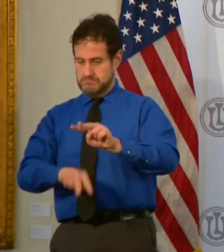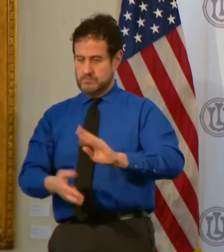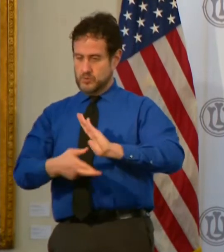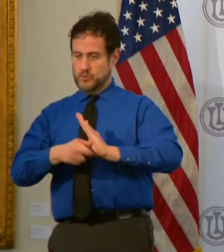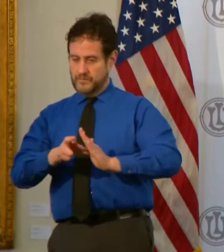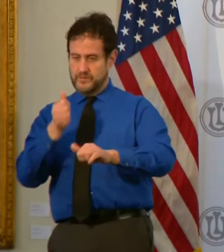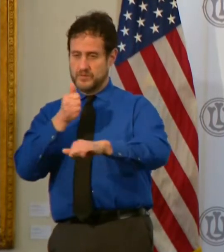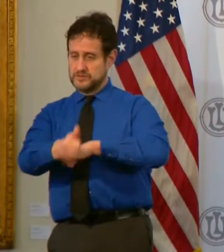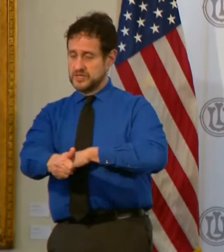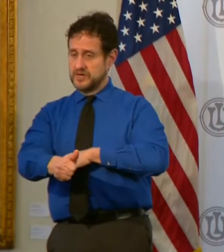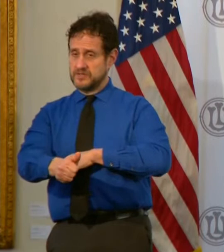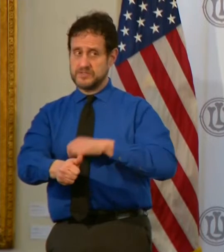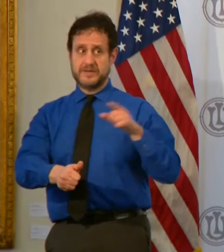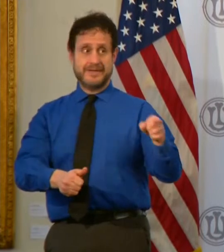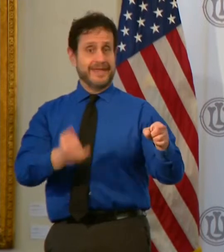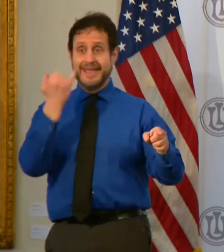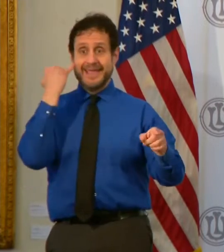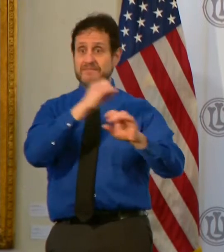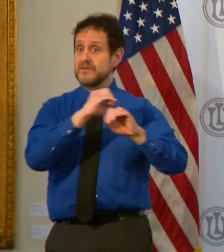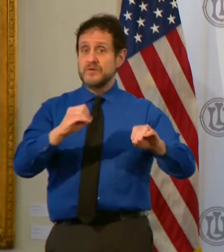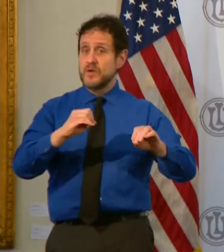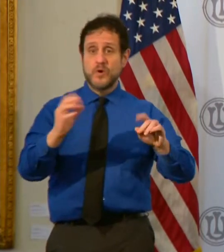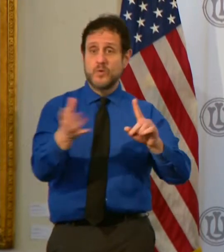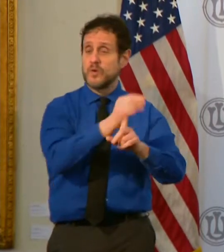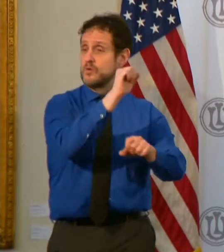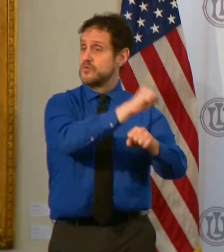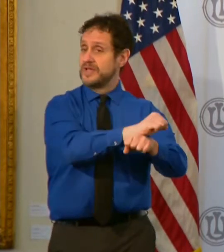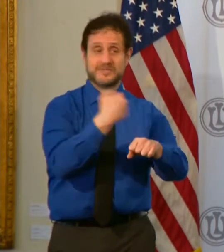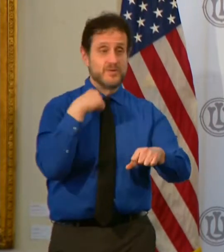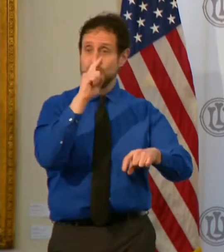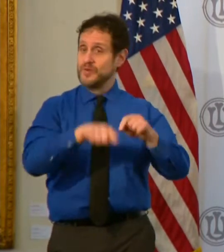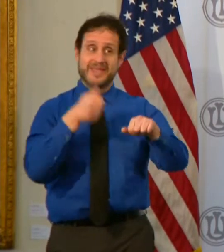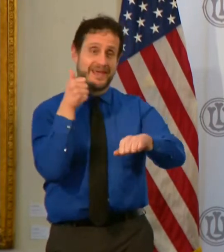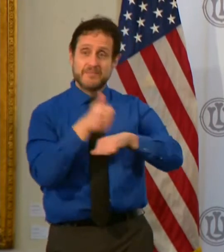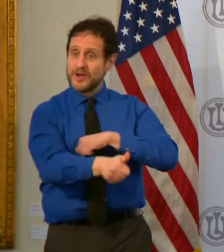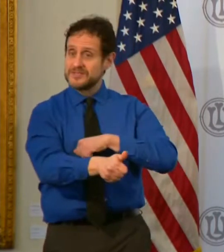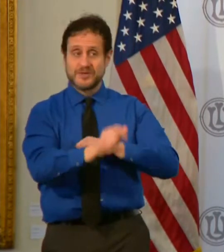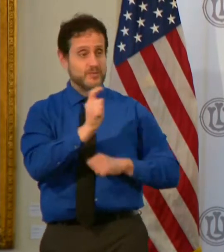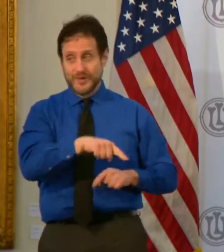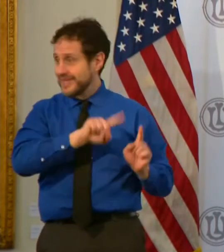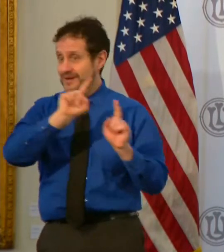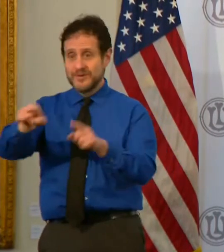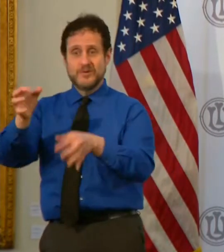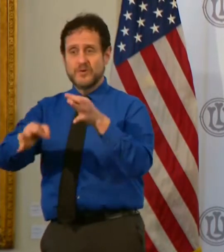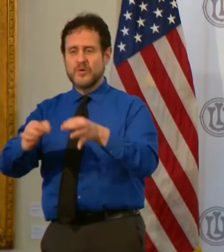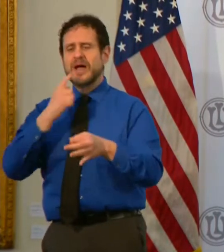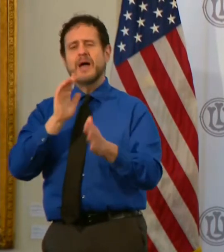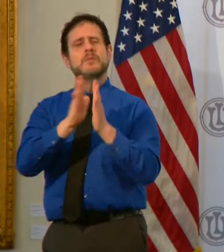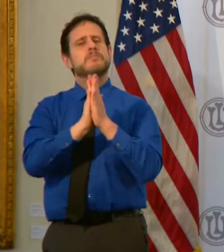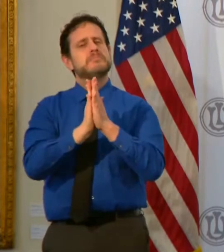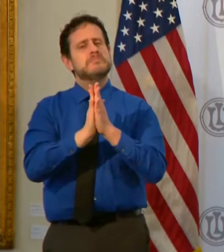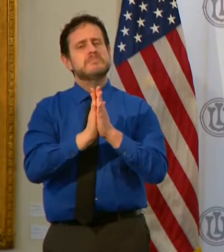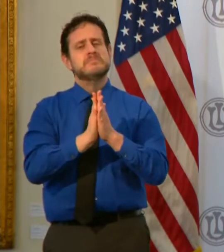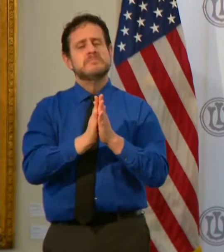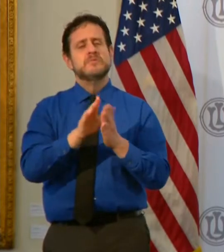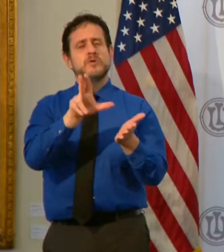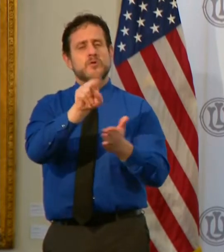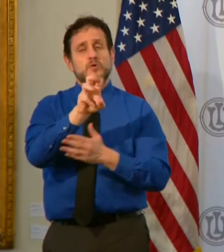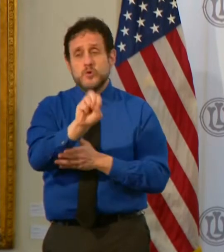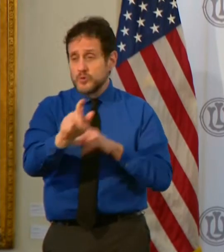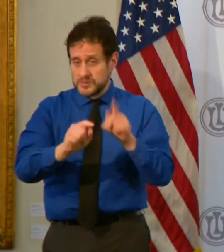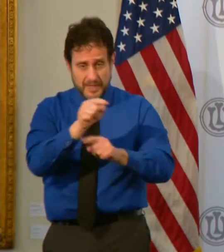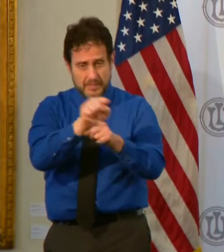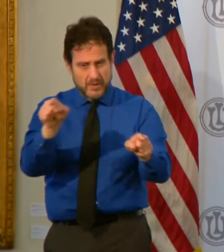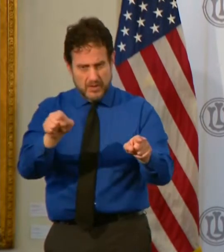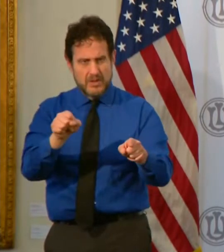someone is not arrested, we can't prosecute. And I would ask, literally beg the media to ask those